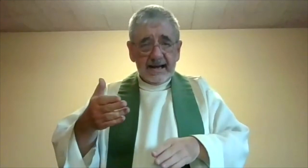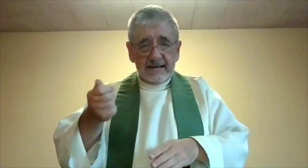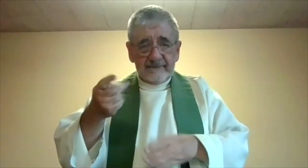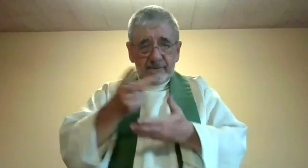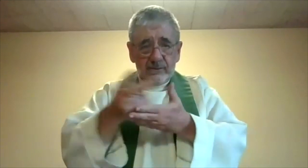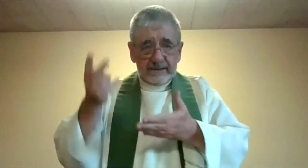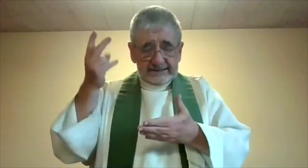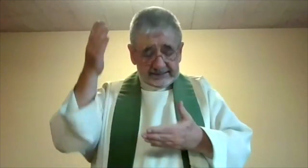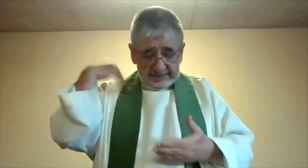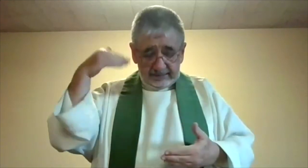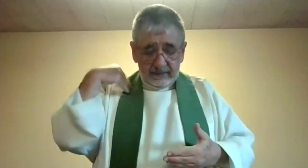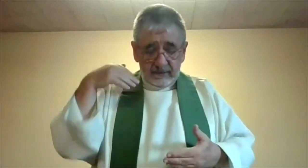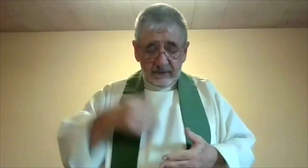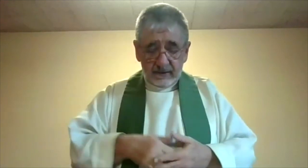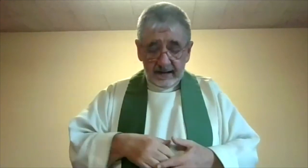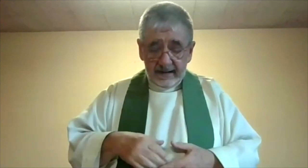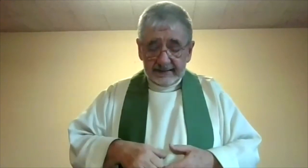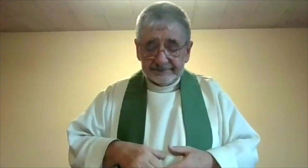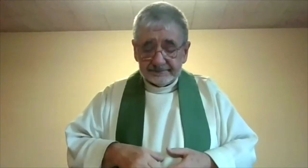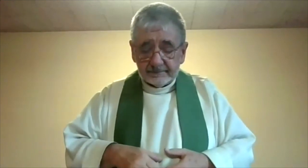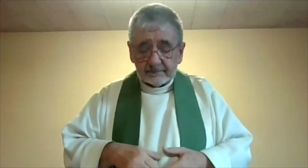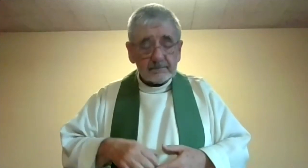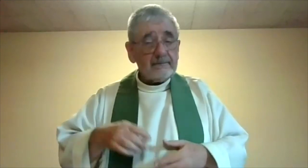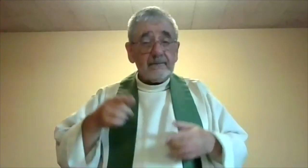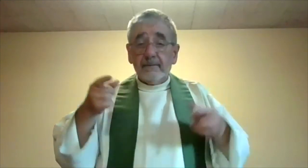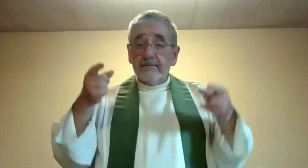congressman, who passed a few weeks back.